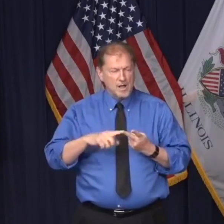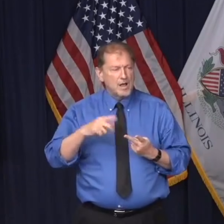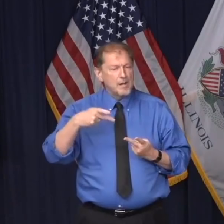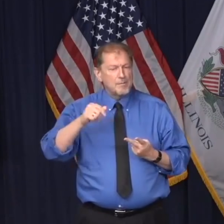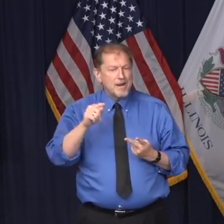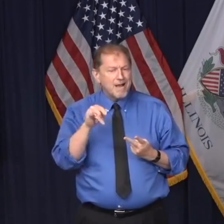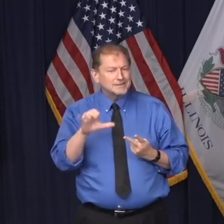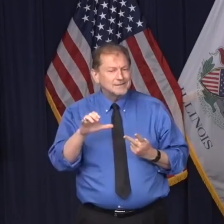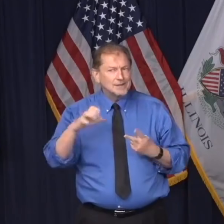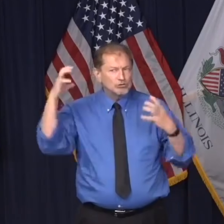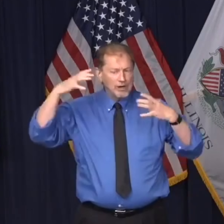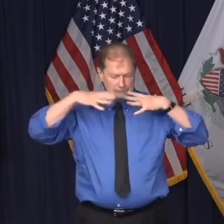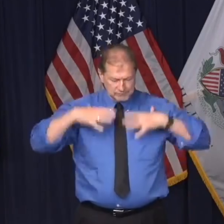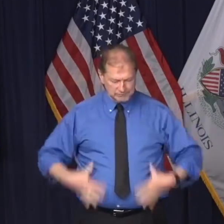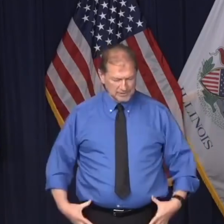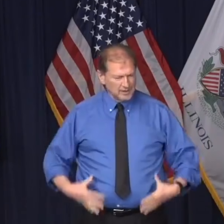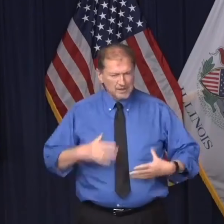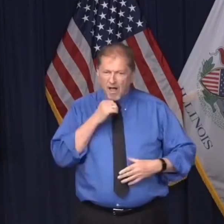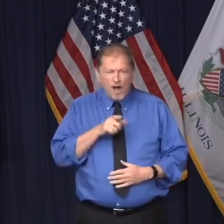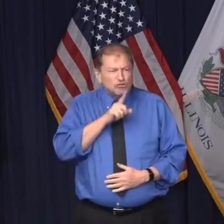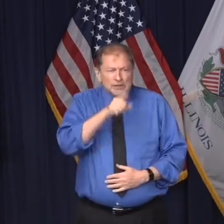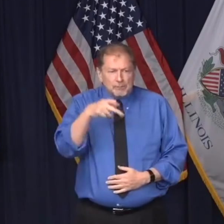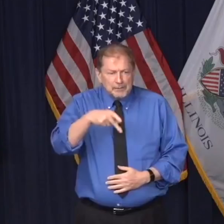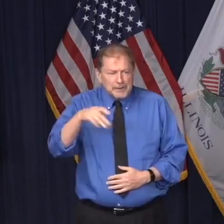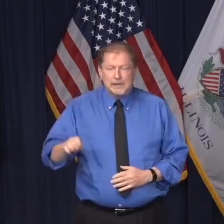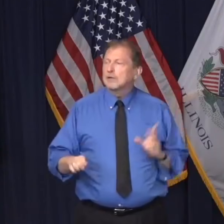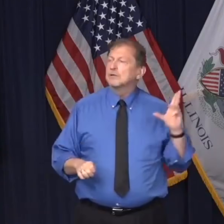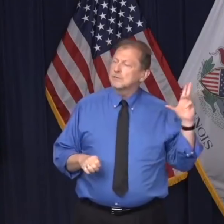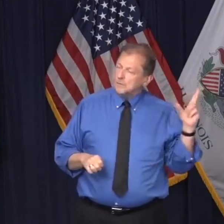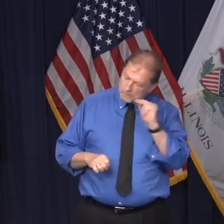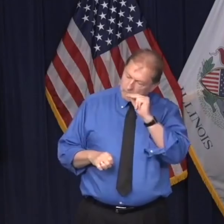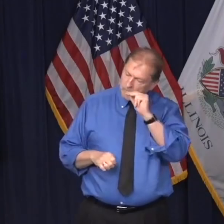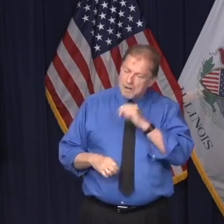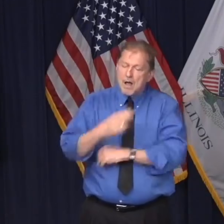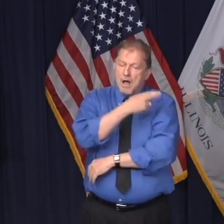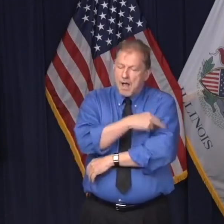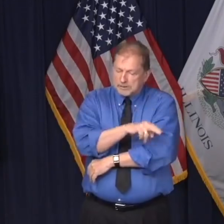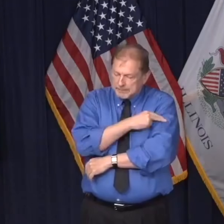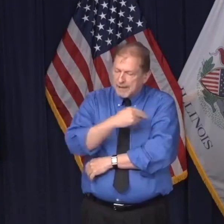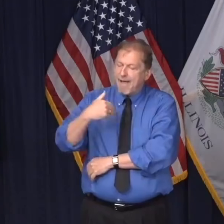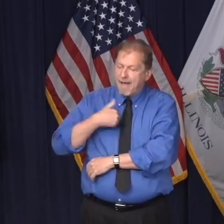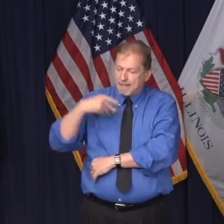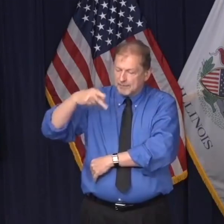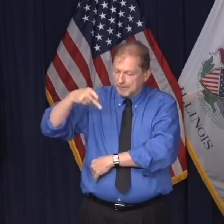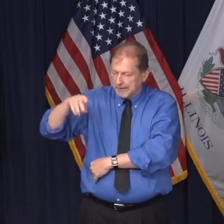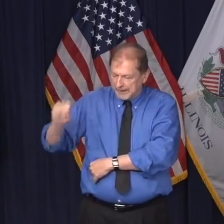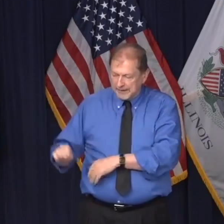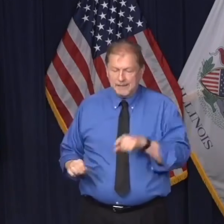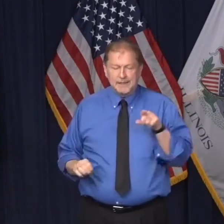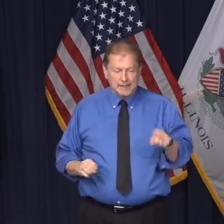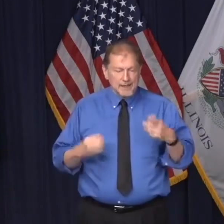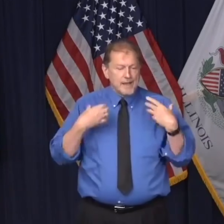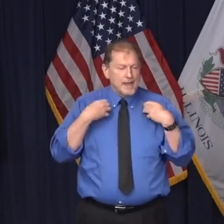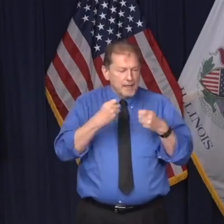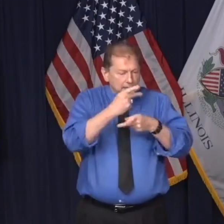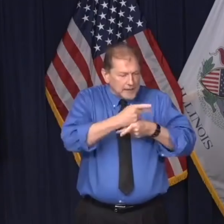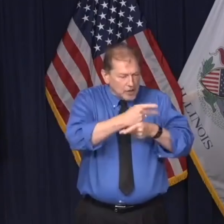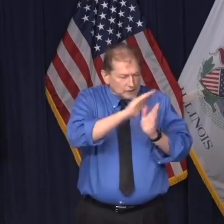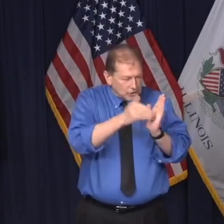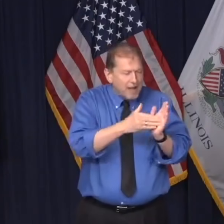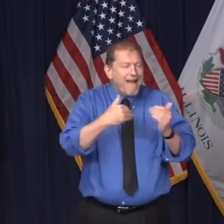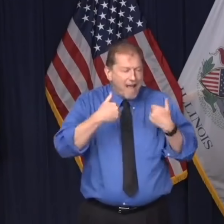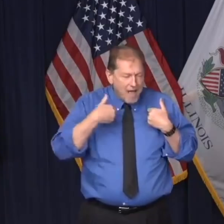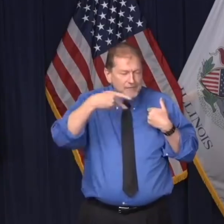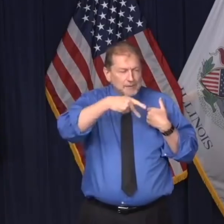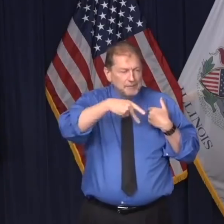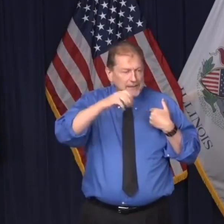appropriate? No, they should be provided PPE by their hospital, by their healthcare facility that they work for. We,